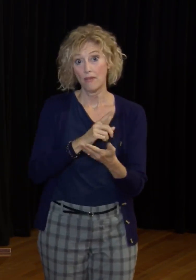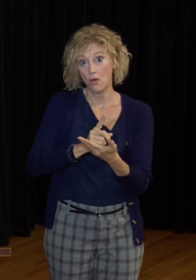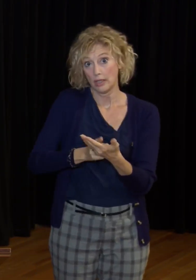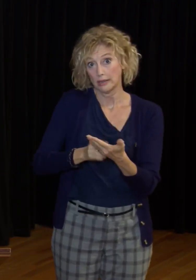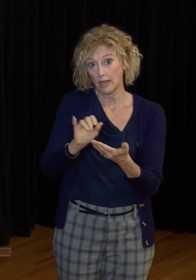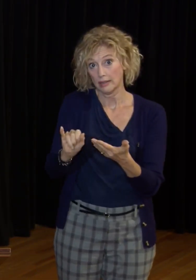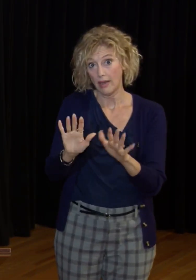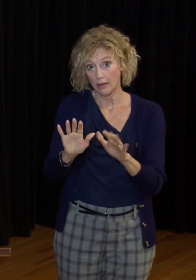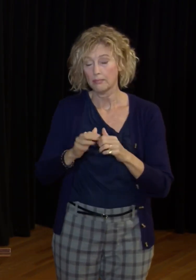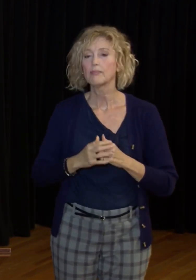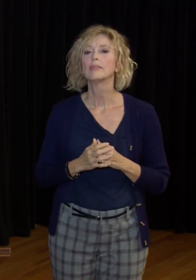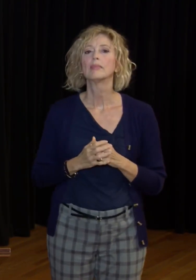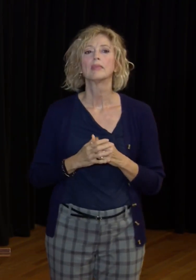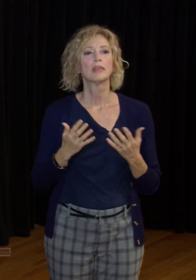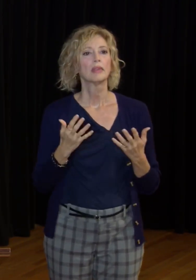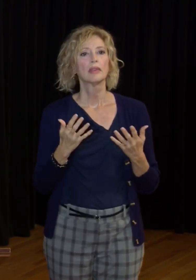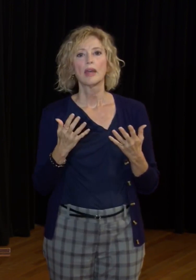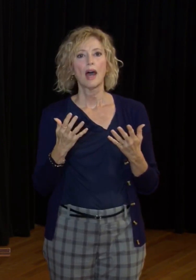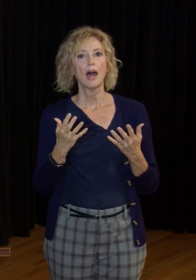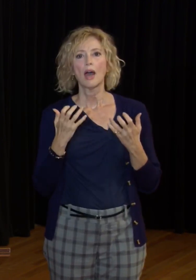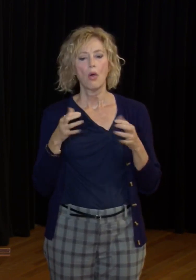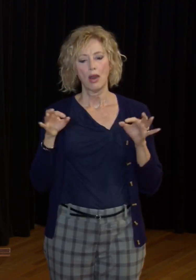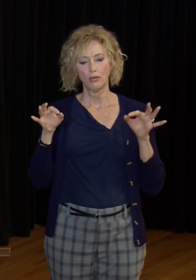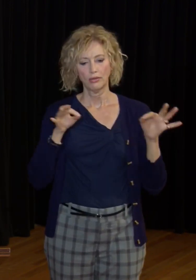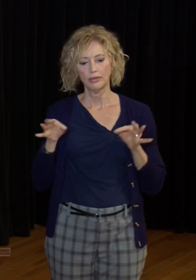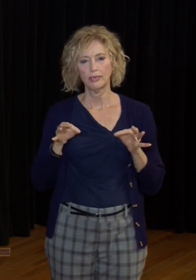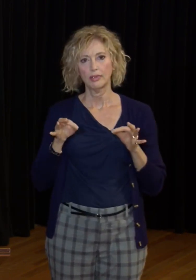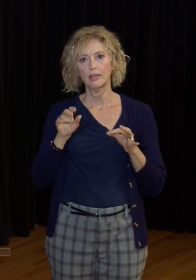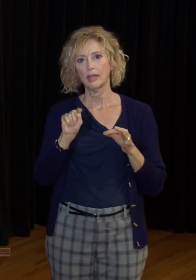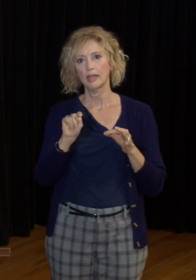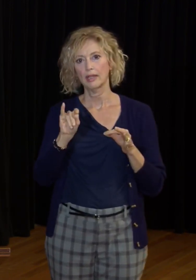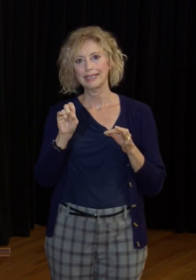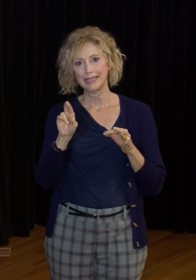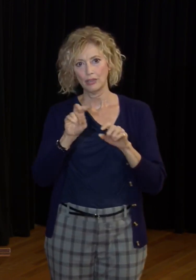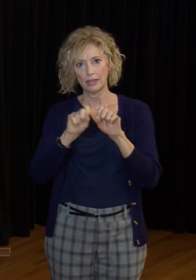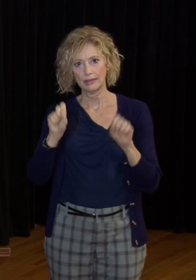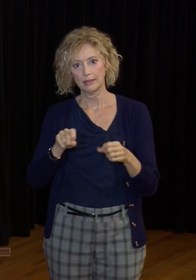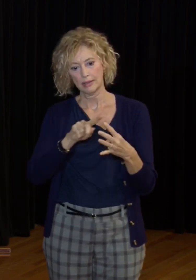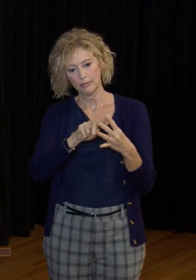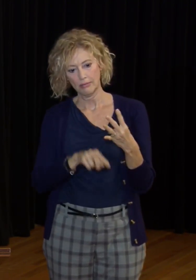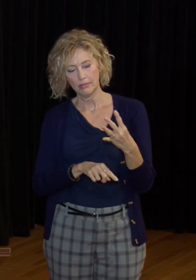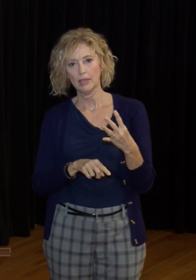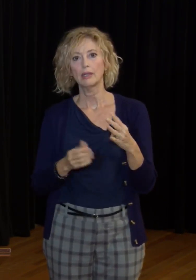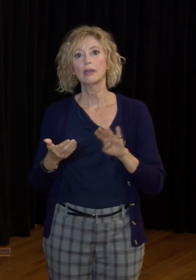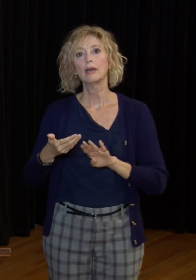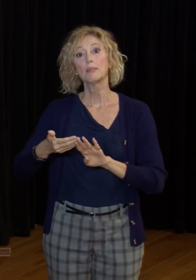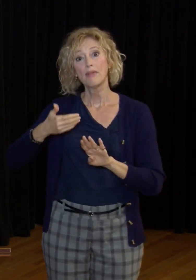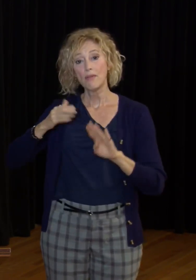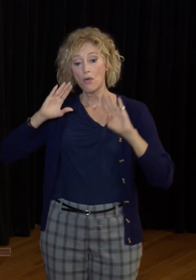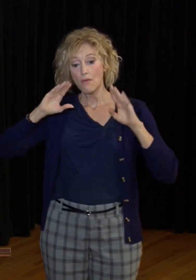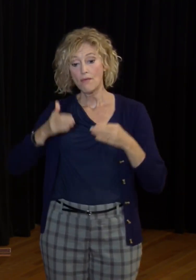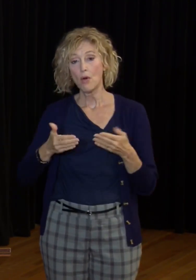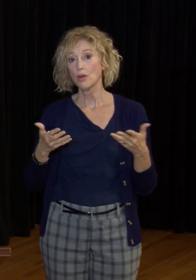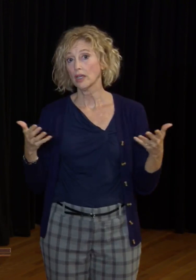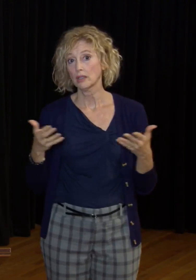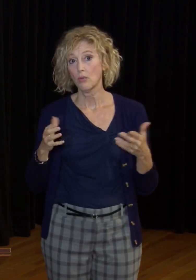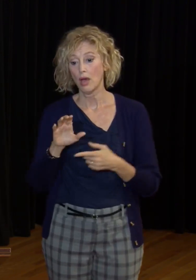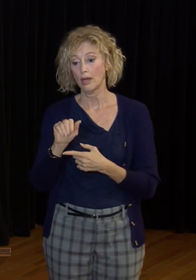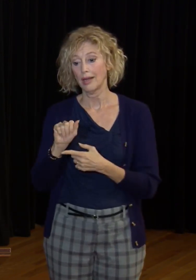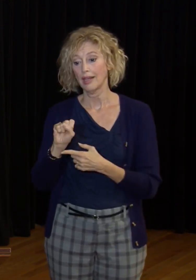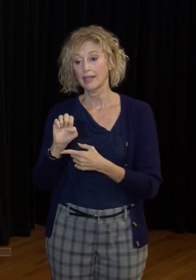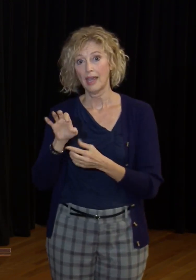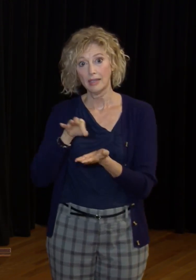point, I just want to kind of do a quick walk through the tier system. In the beginning, our tiers were really focused on case